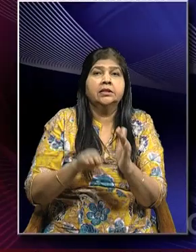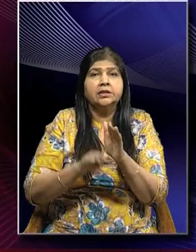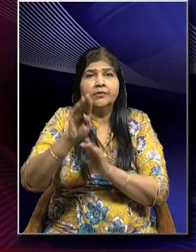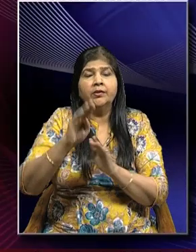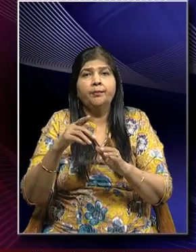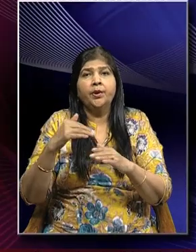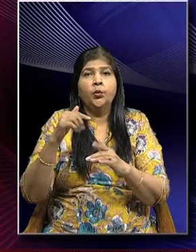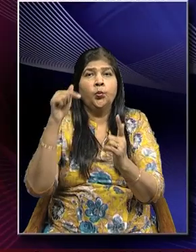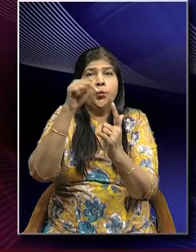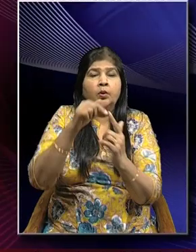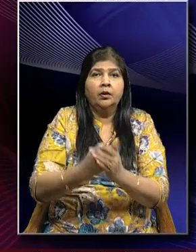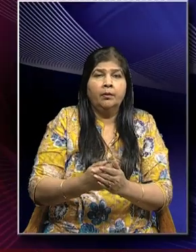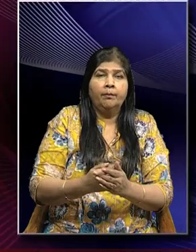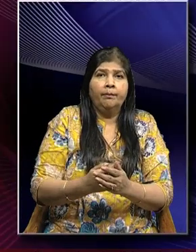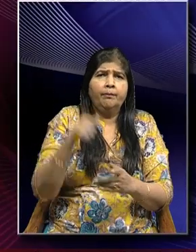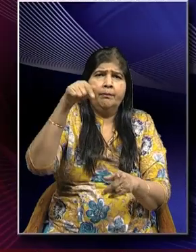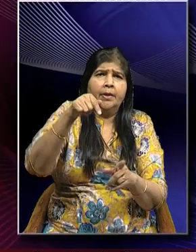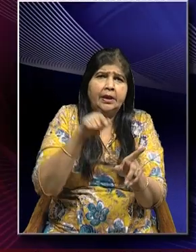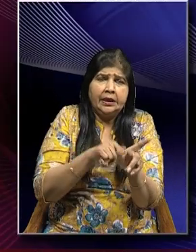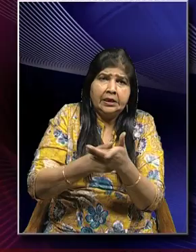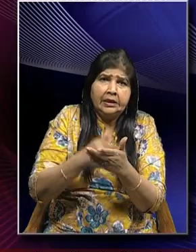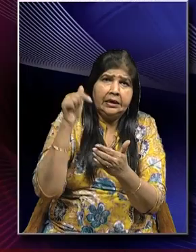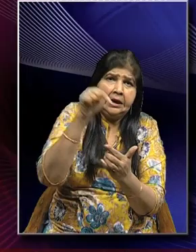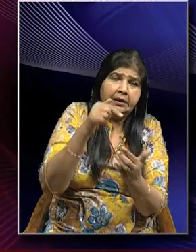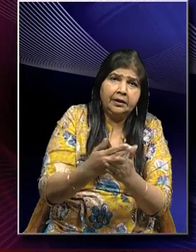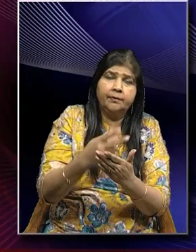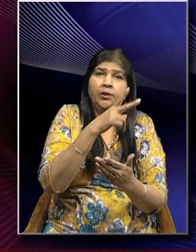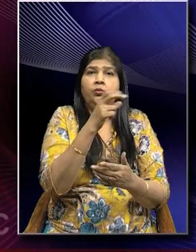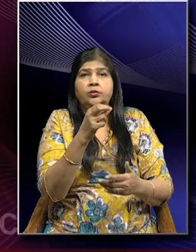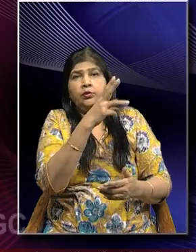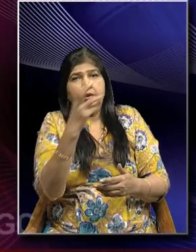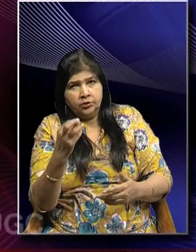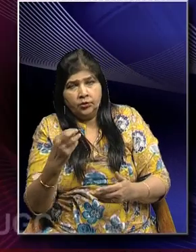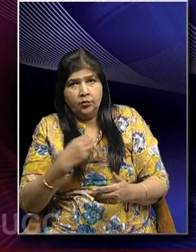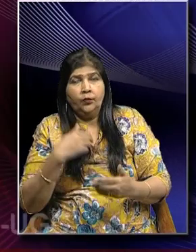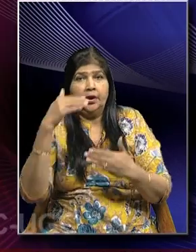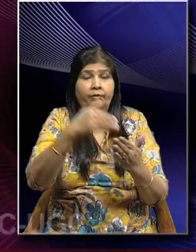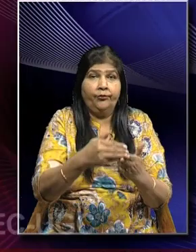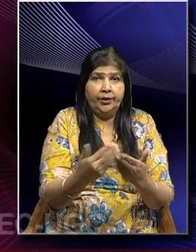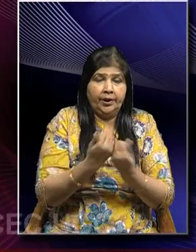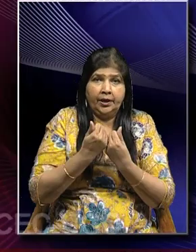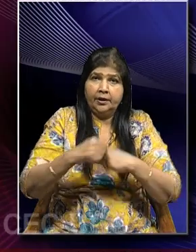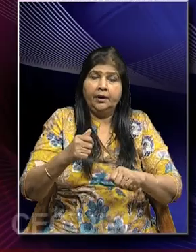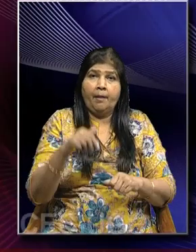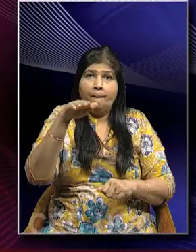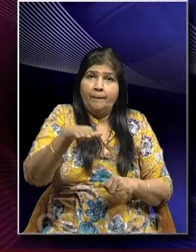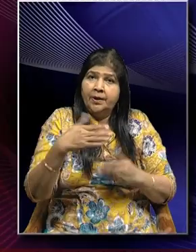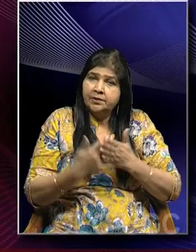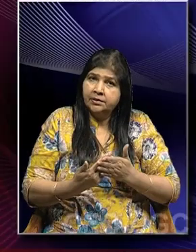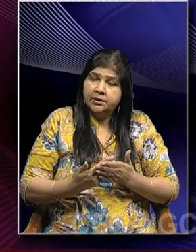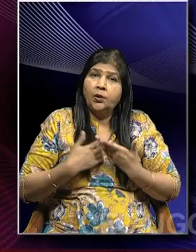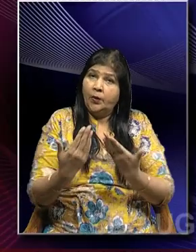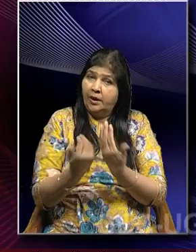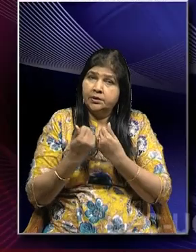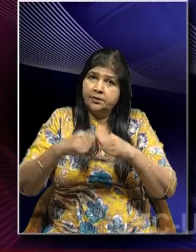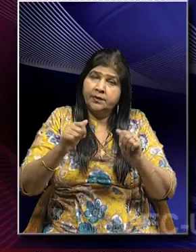the given target year, that is 2030. So by 2030 we have taken a pledge that we would be